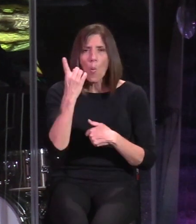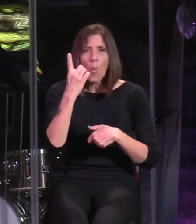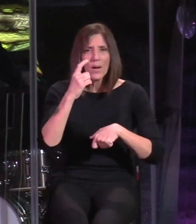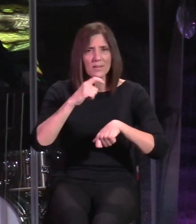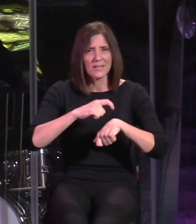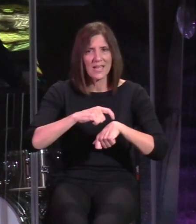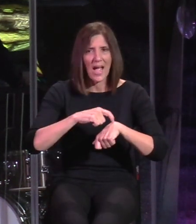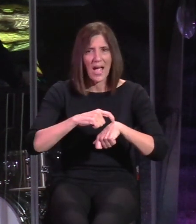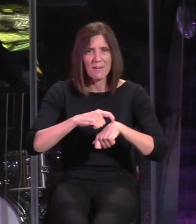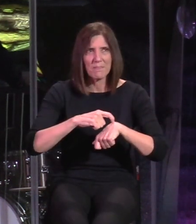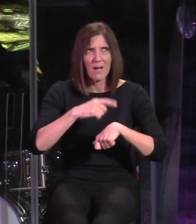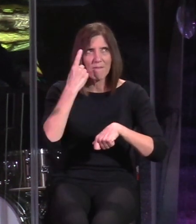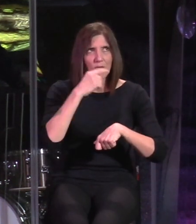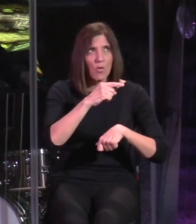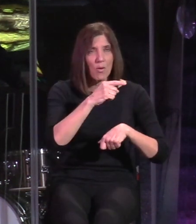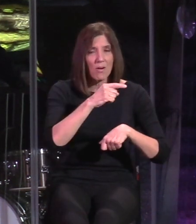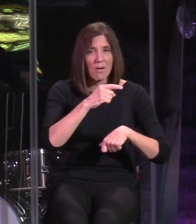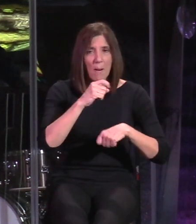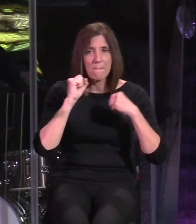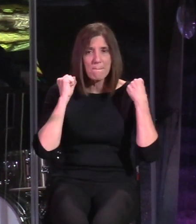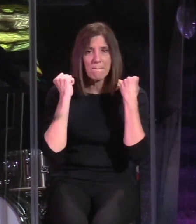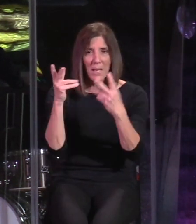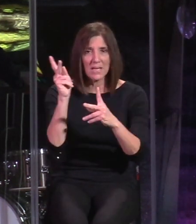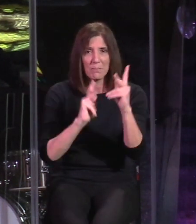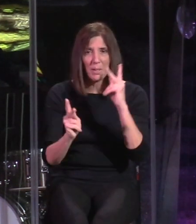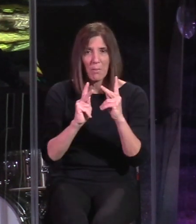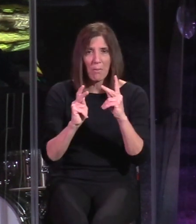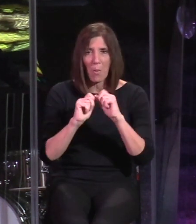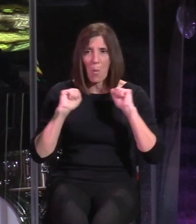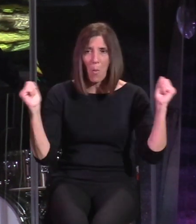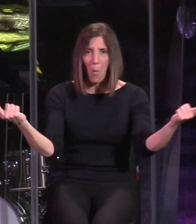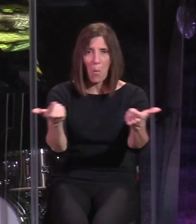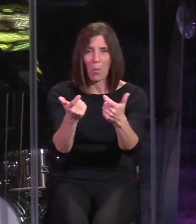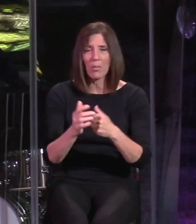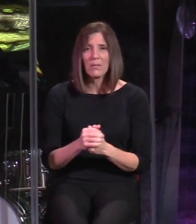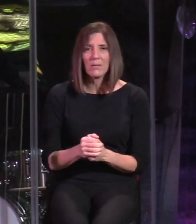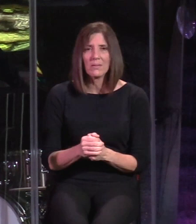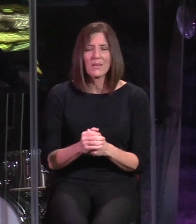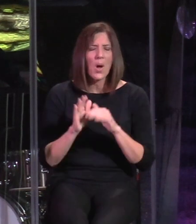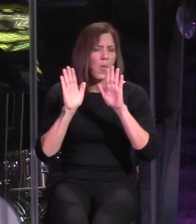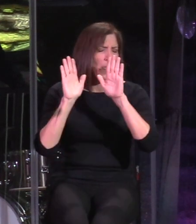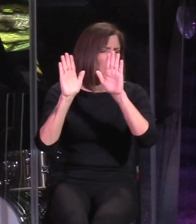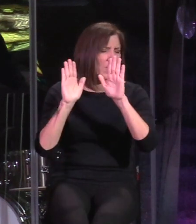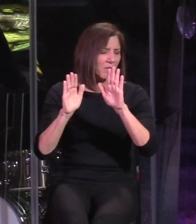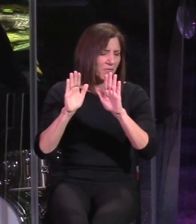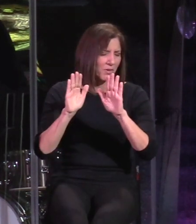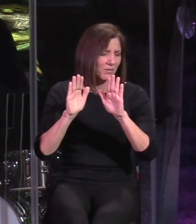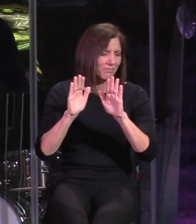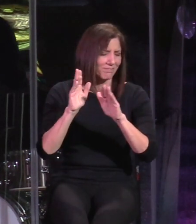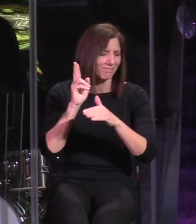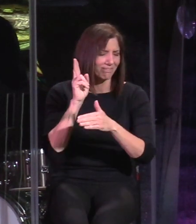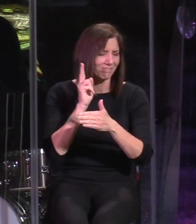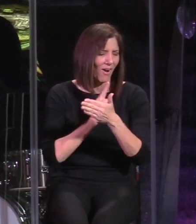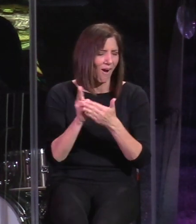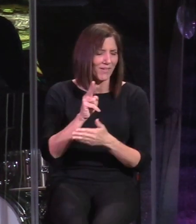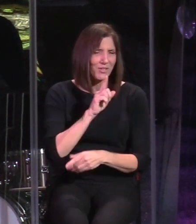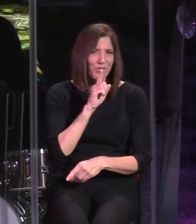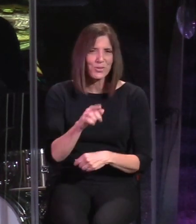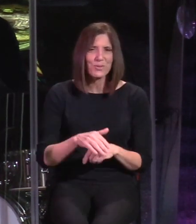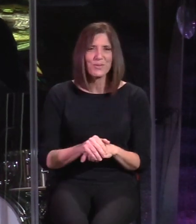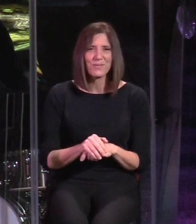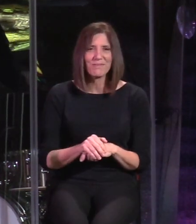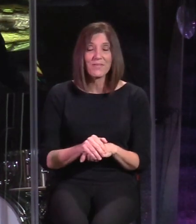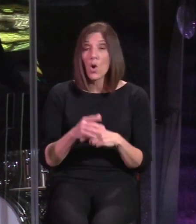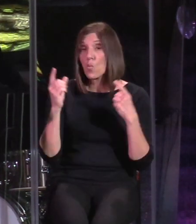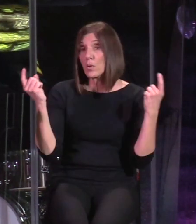once for many. What tremendous truth to remember and to celebrate this Good Friday.